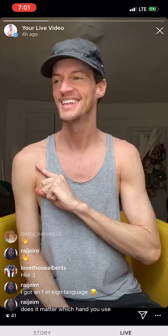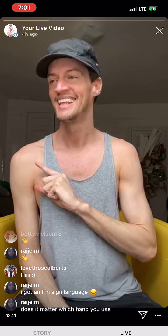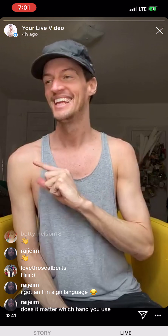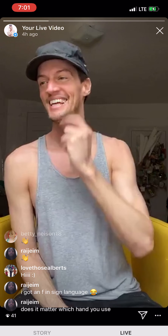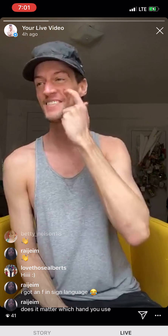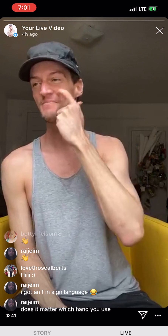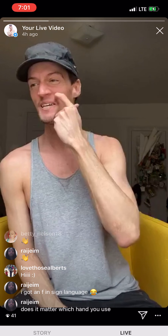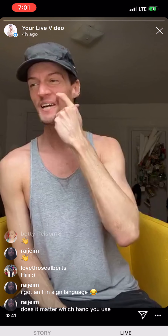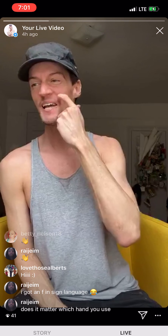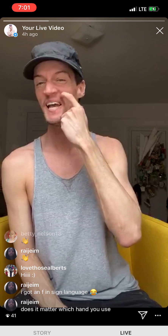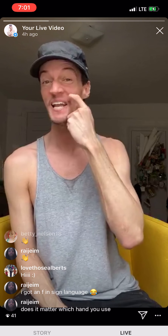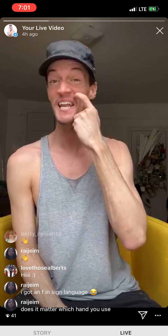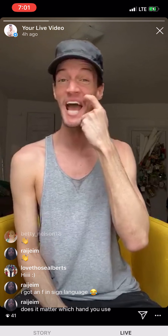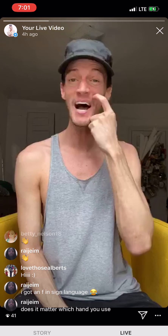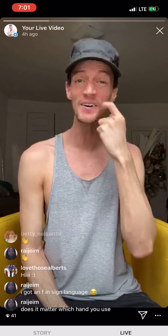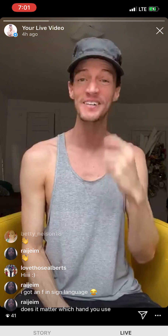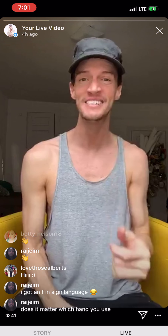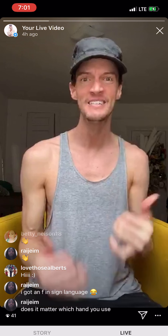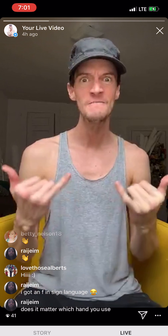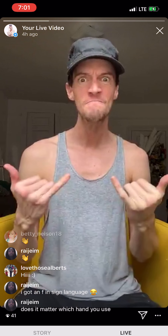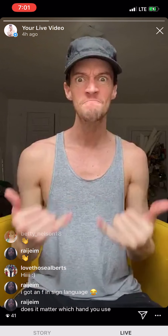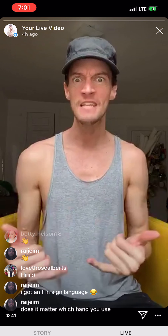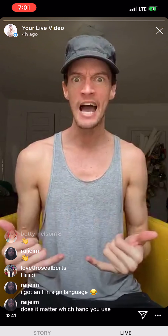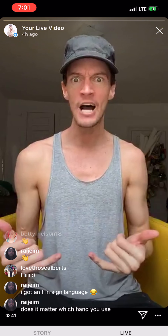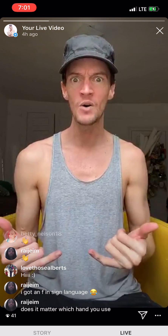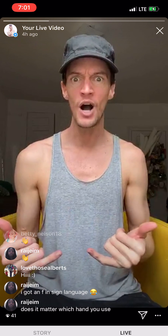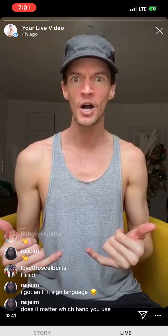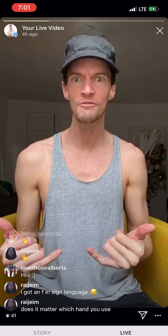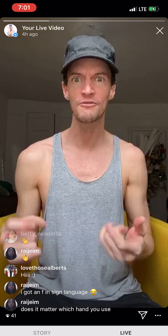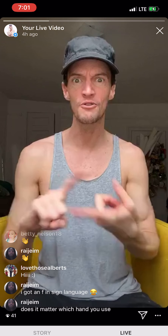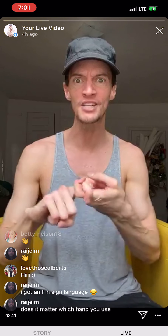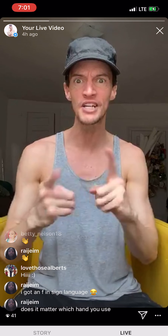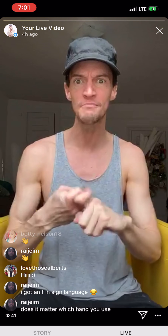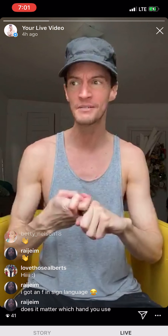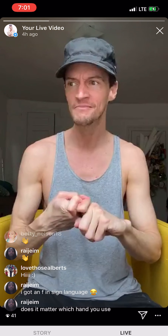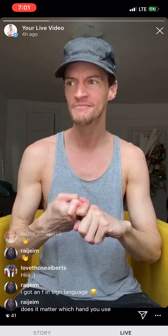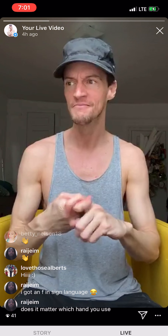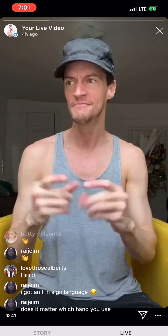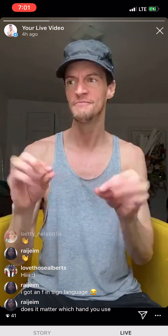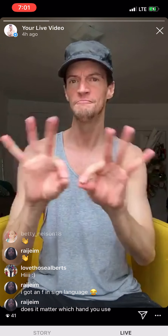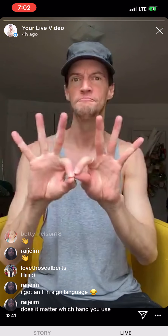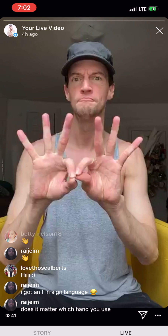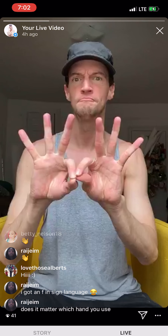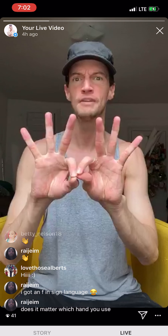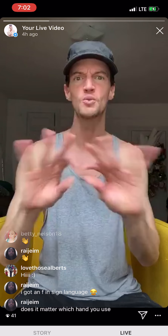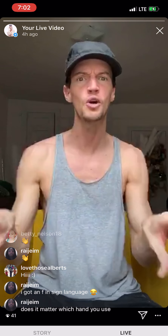If something now now our friendship is worthless.